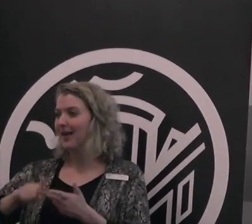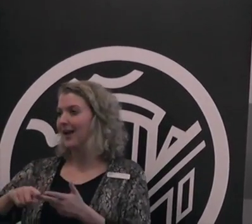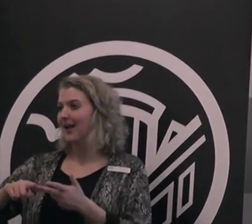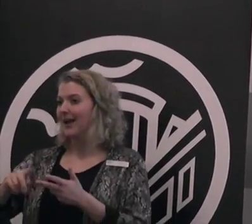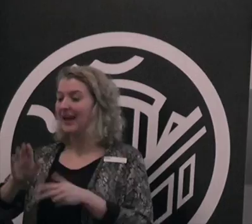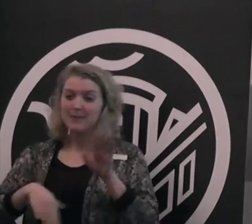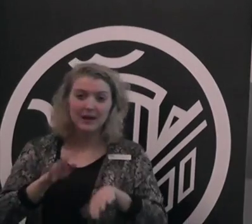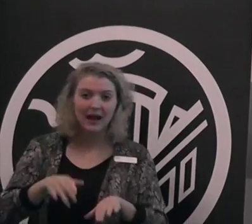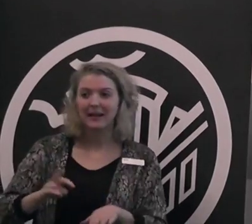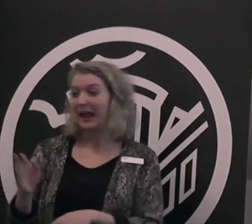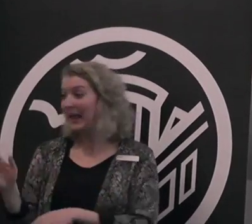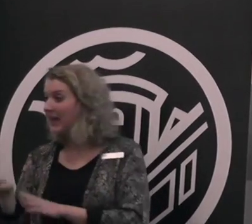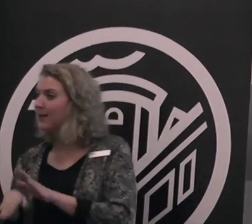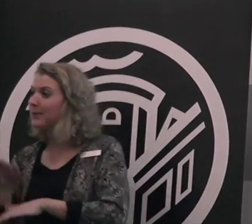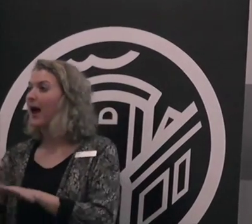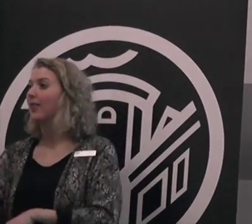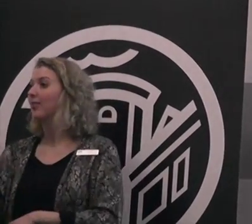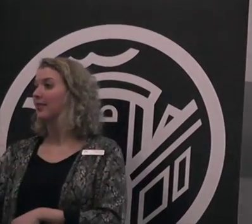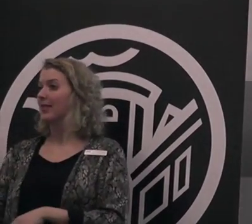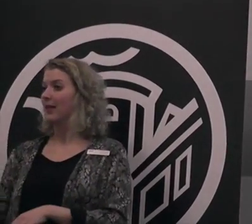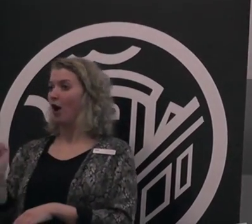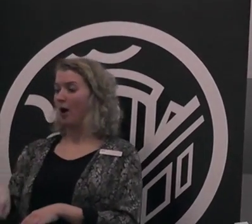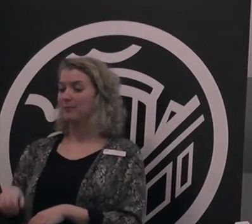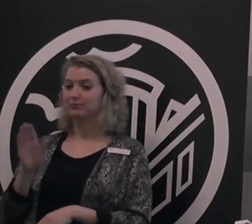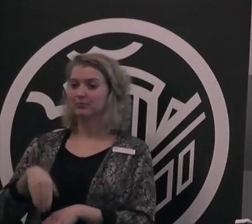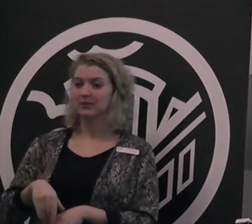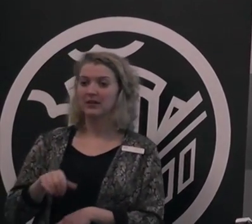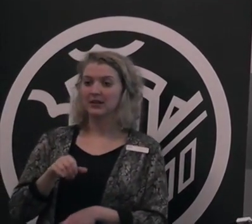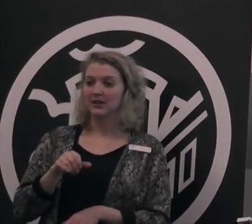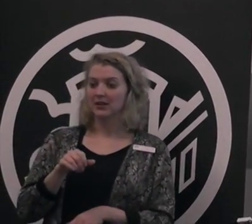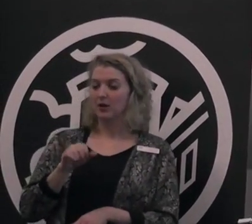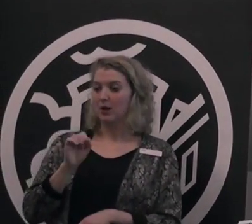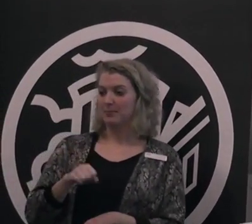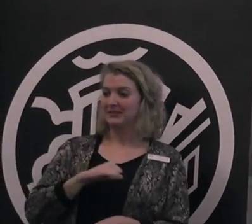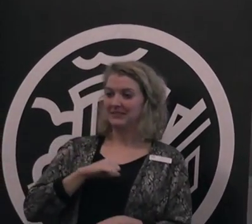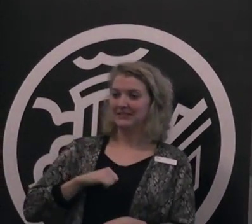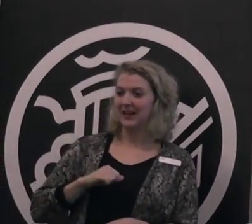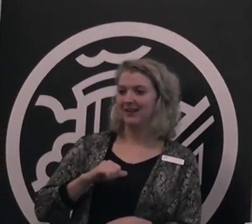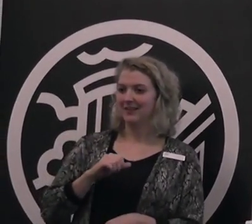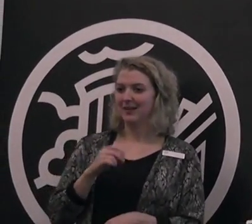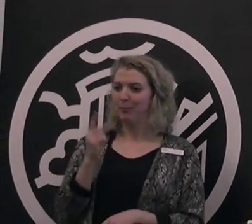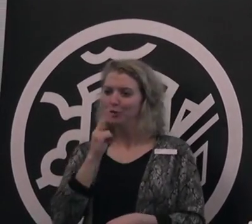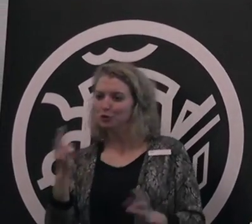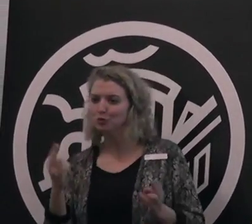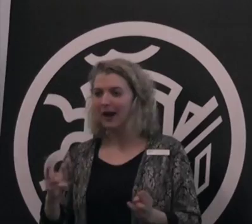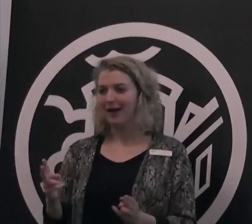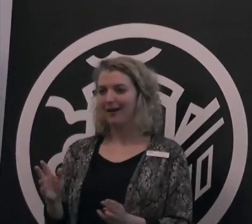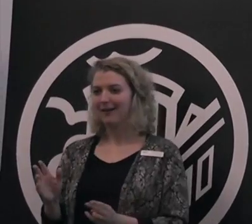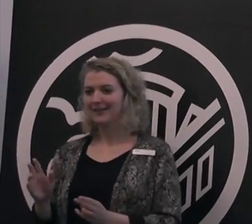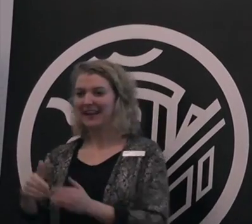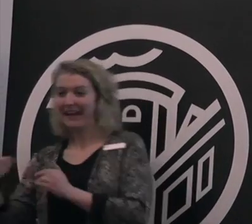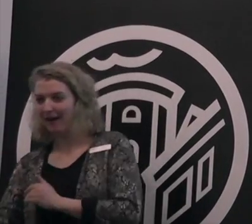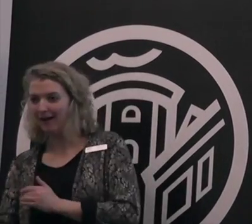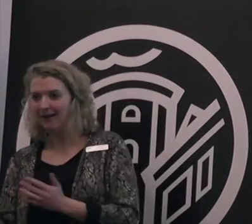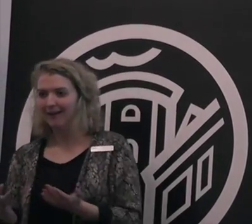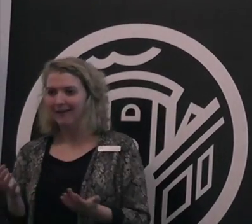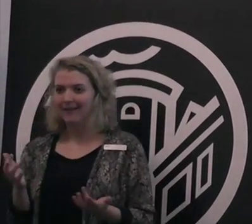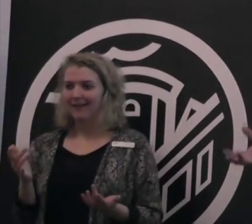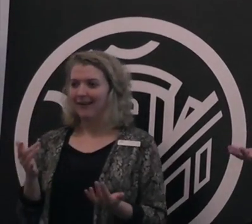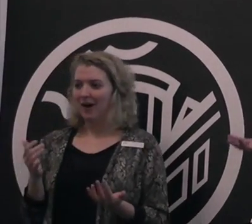or a non-immigrant, whether you're, you know, cis male or not, whether you